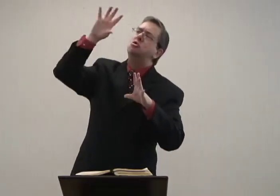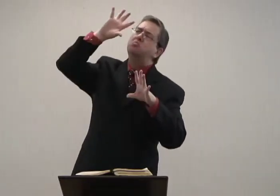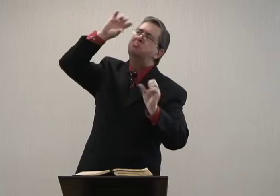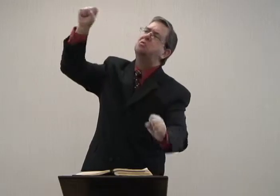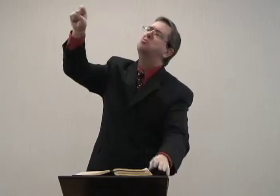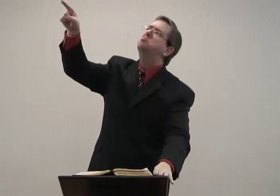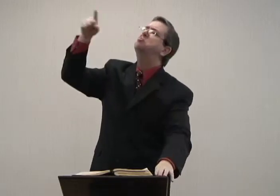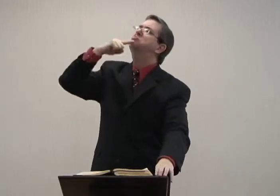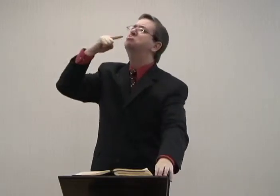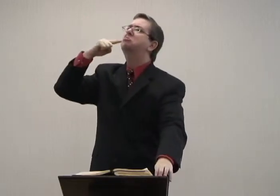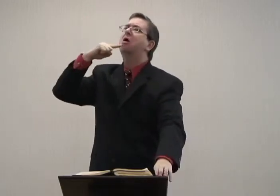going?